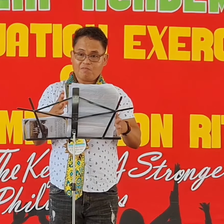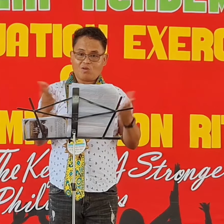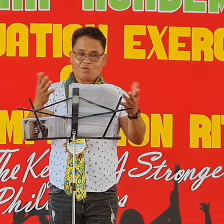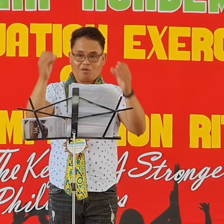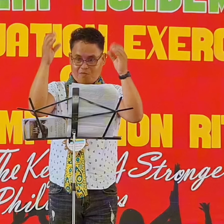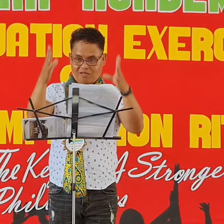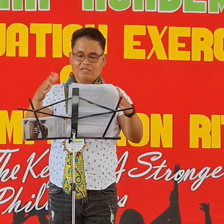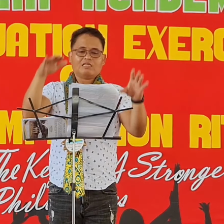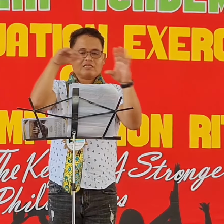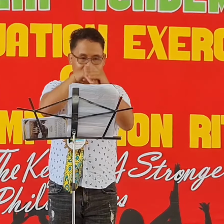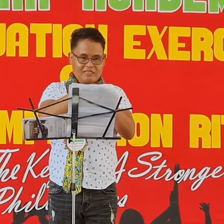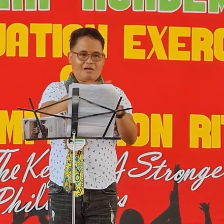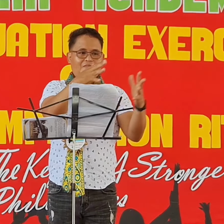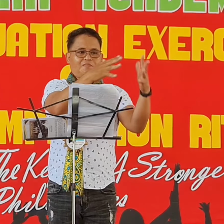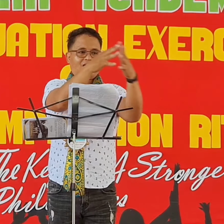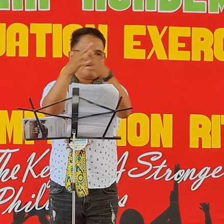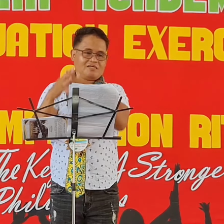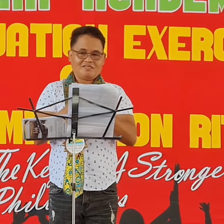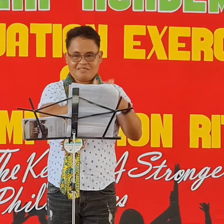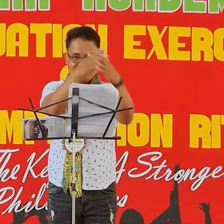And now she is also a teacher in America.